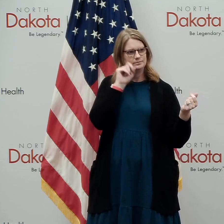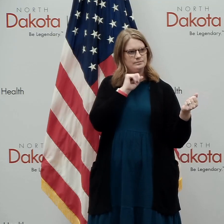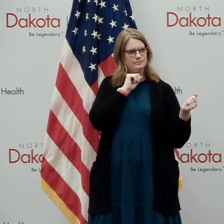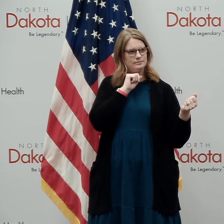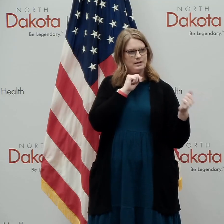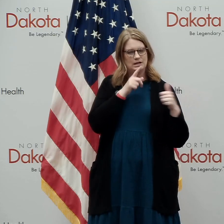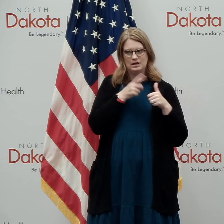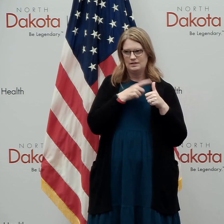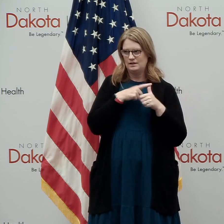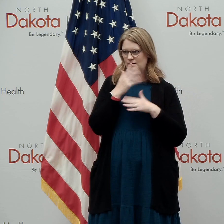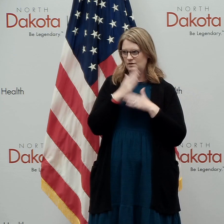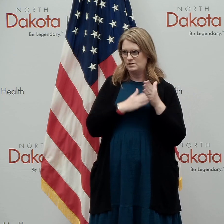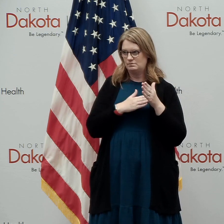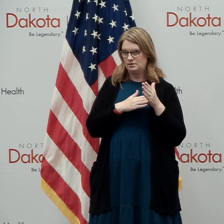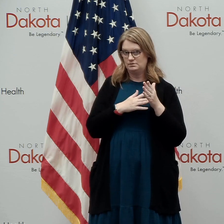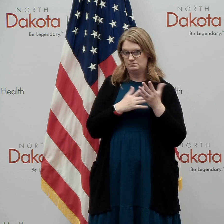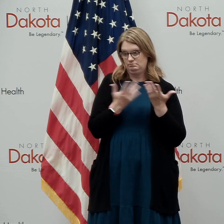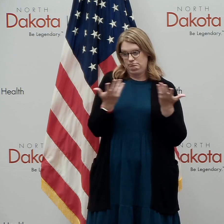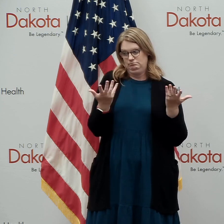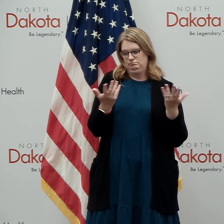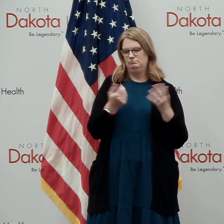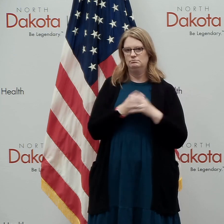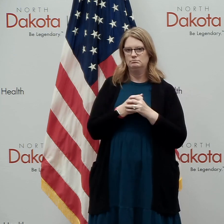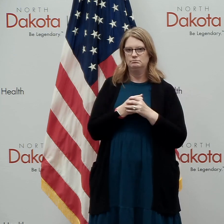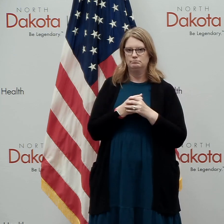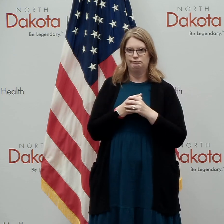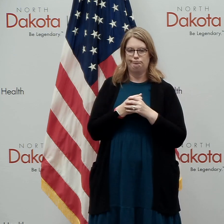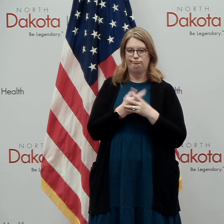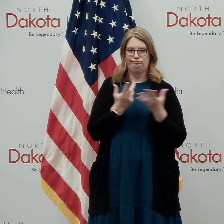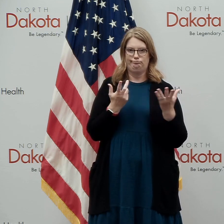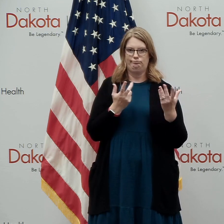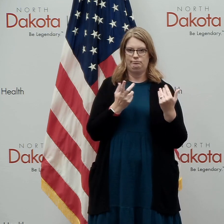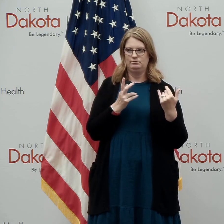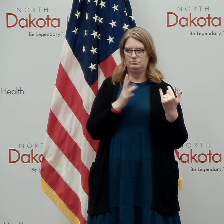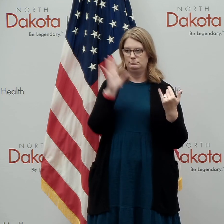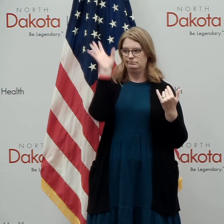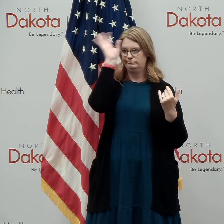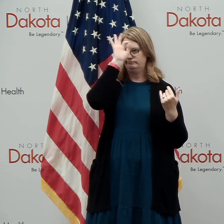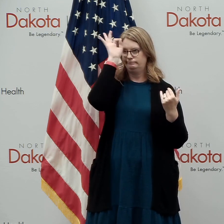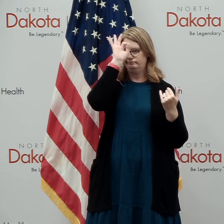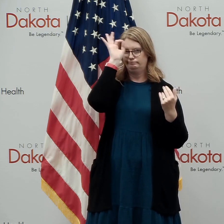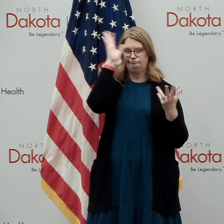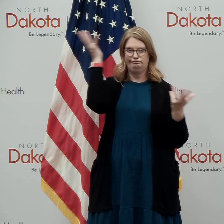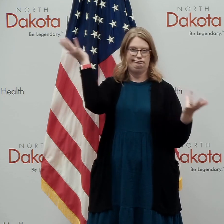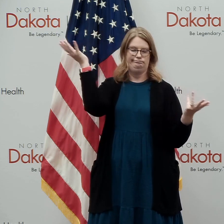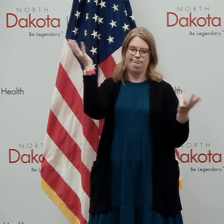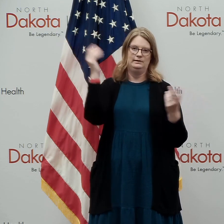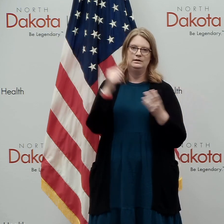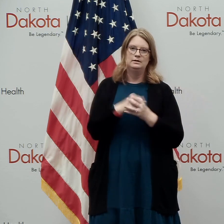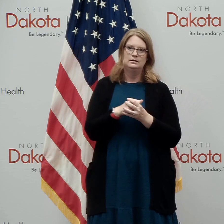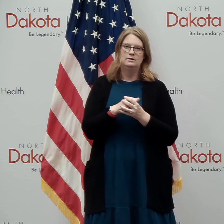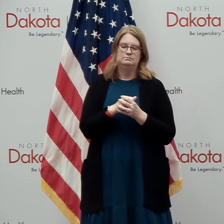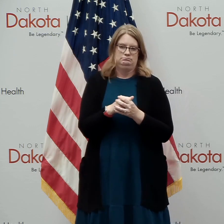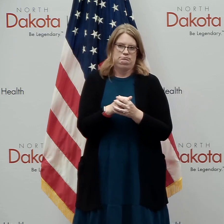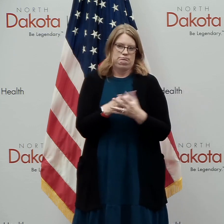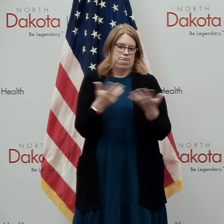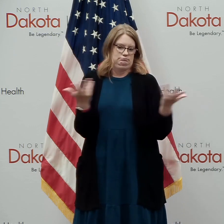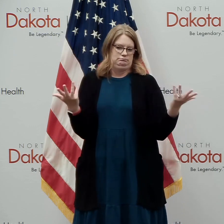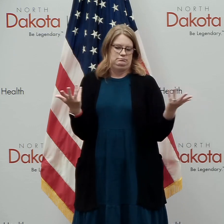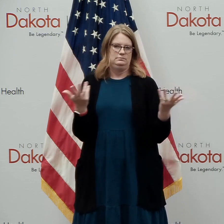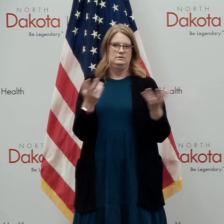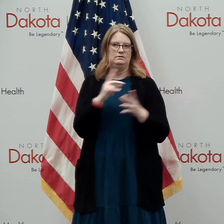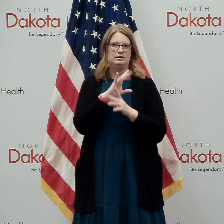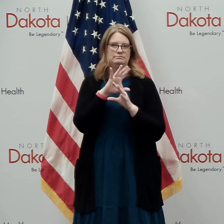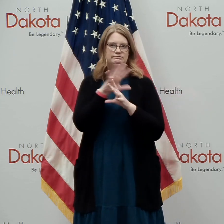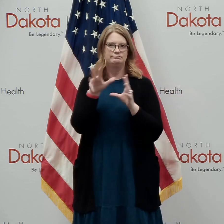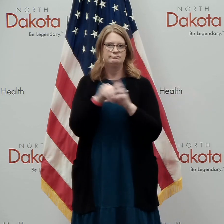The first part of that I can't comment on because I have no basis of knowing what went into or didn't go into the